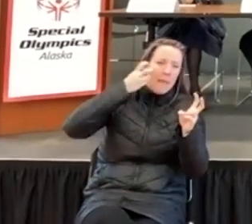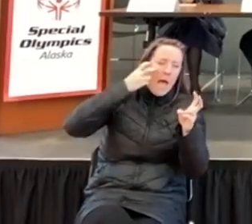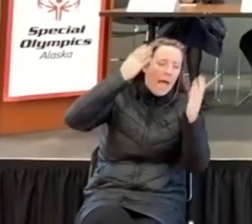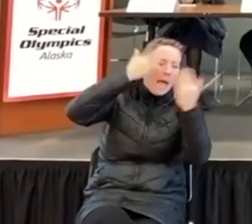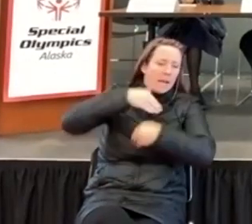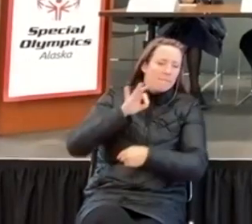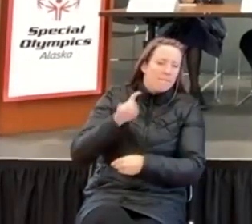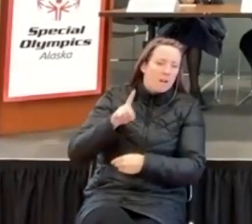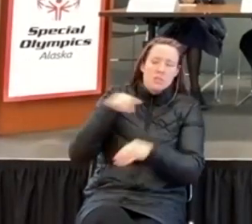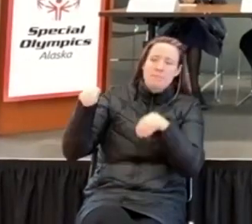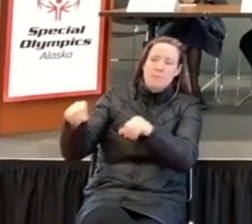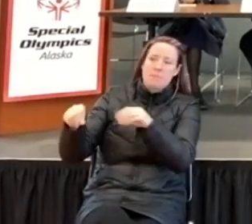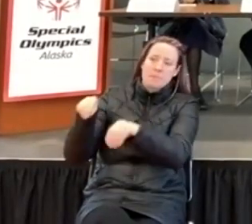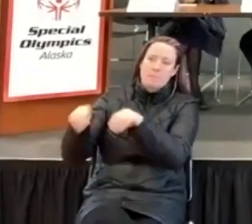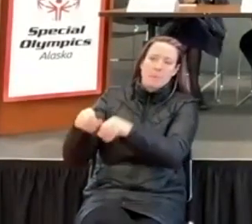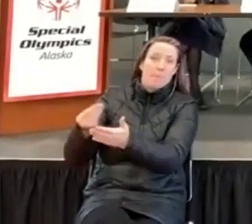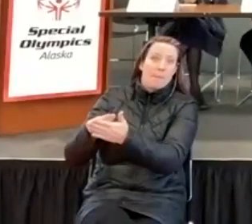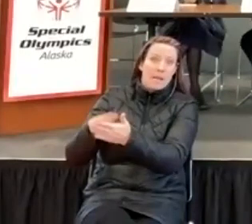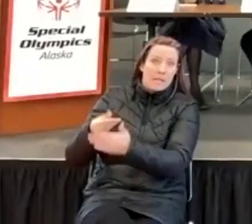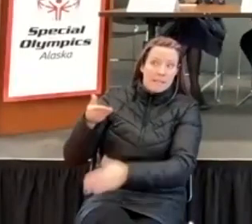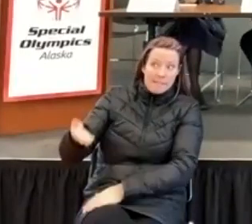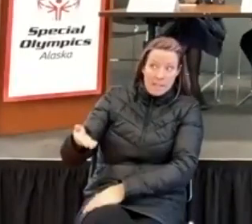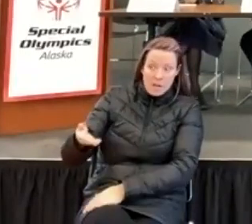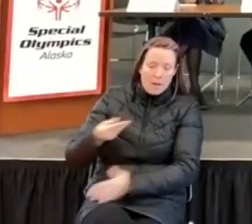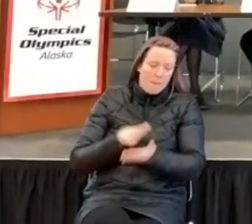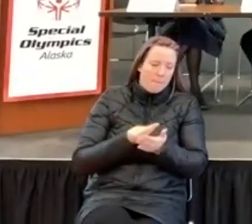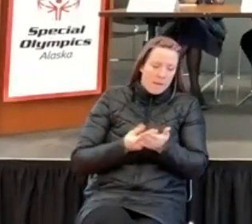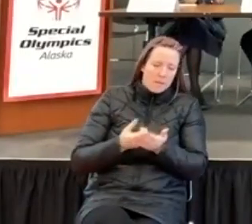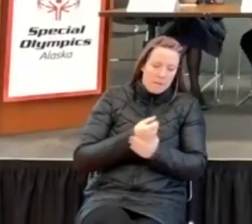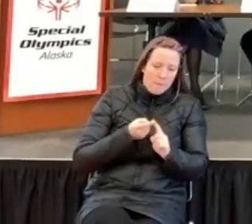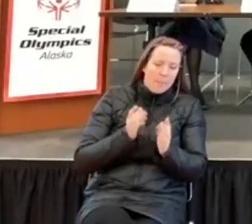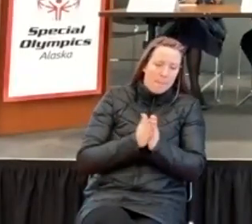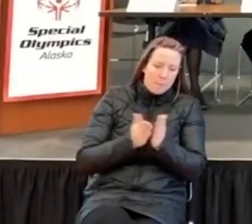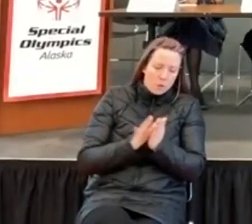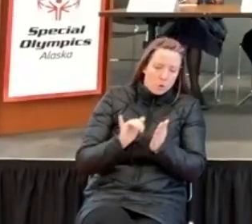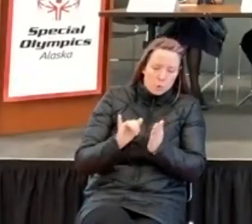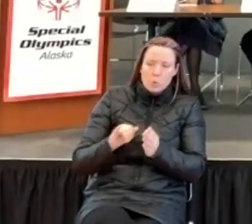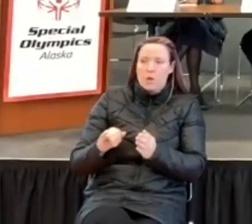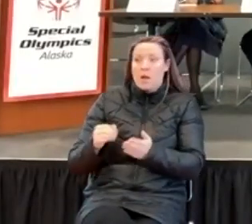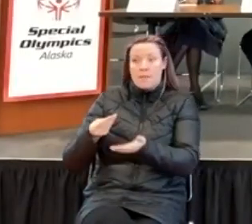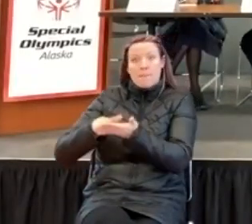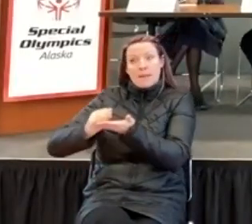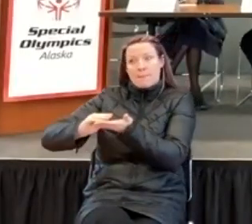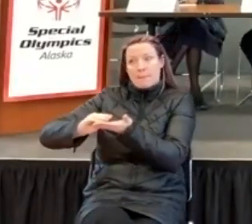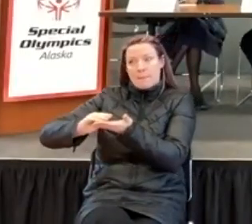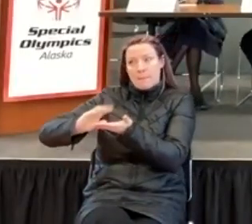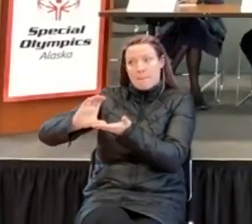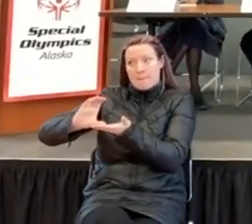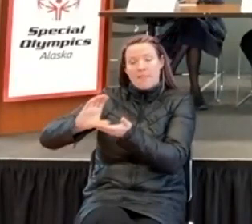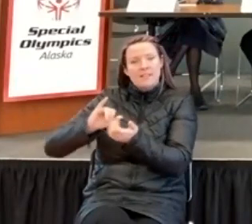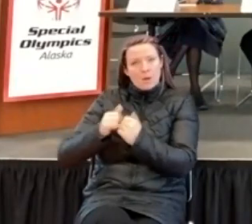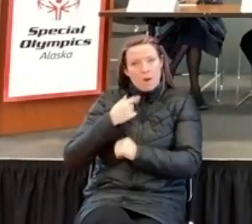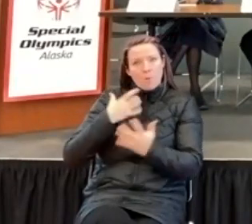and we contribute when we can, in addition to the money we make off of our book. And this is how I'm trying